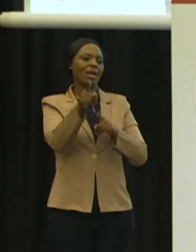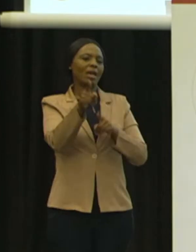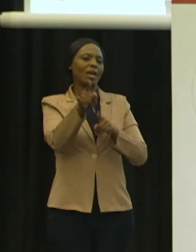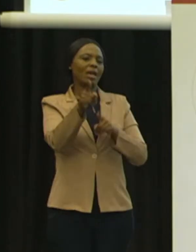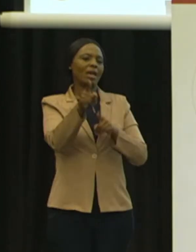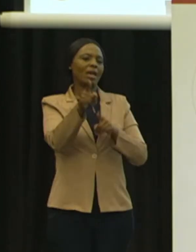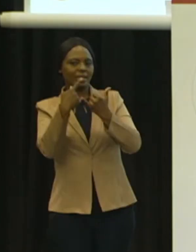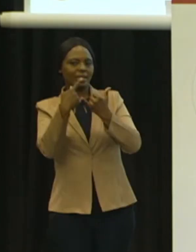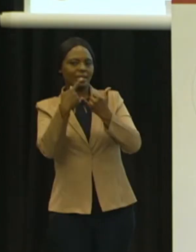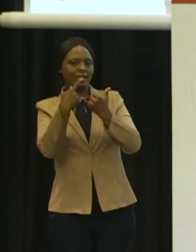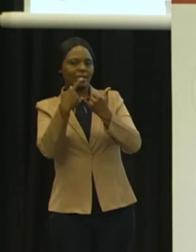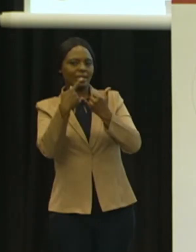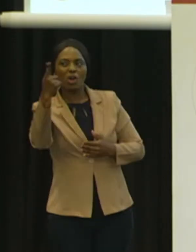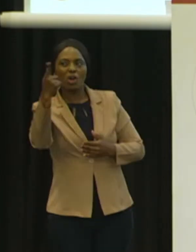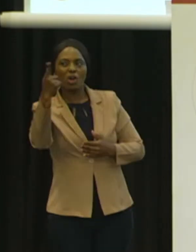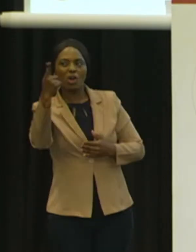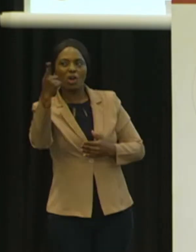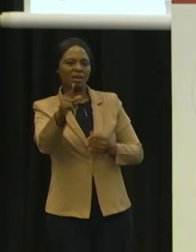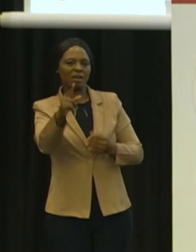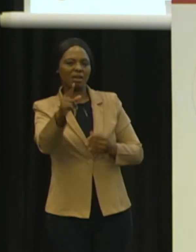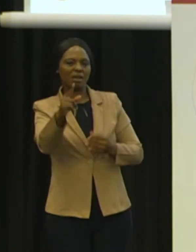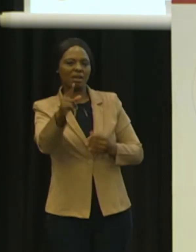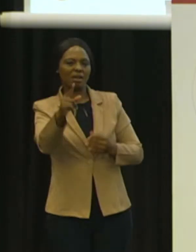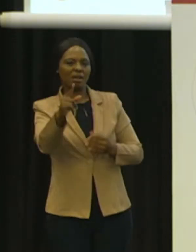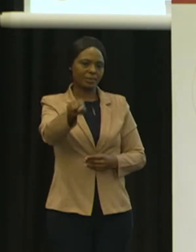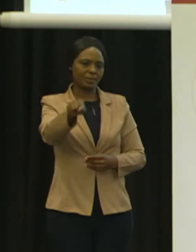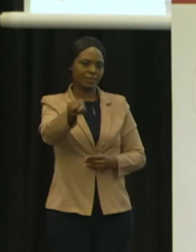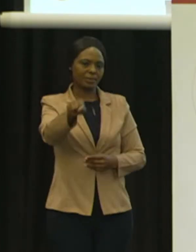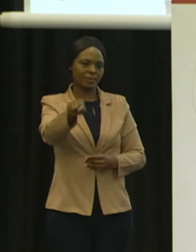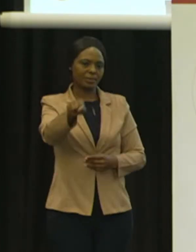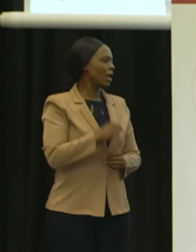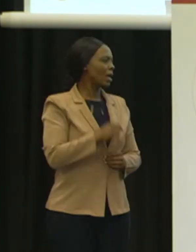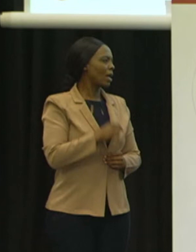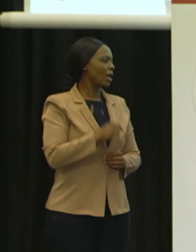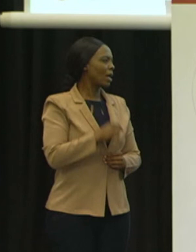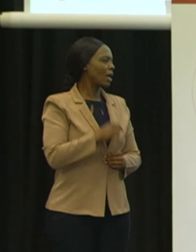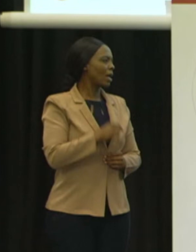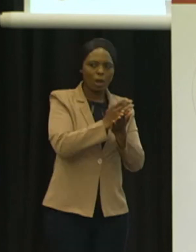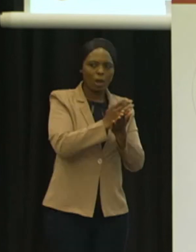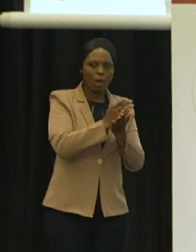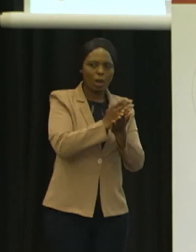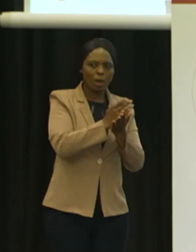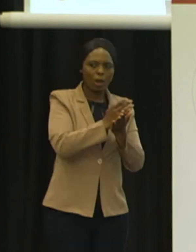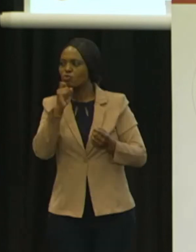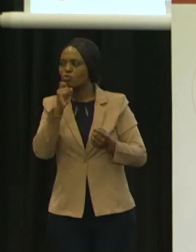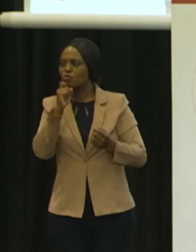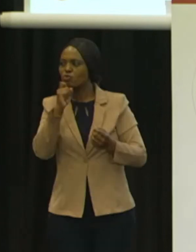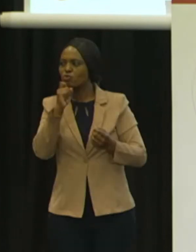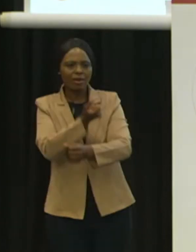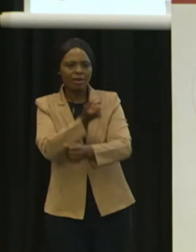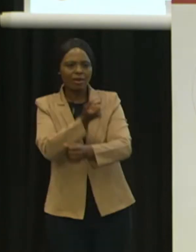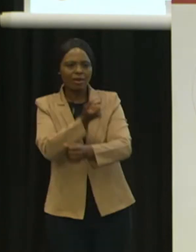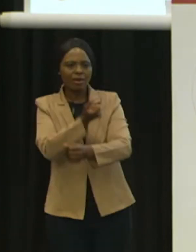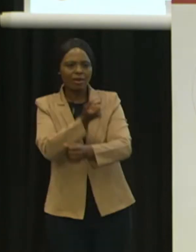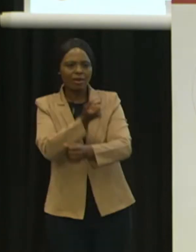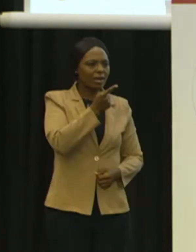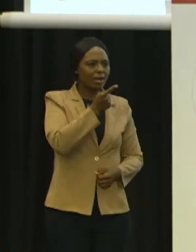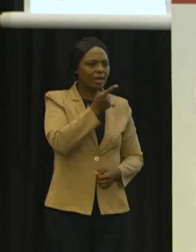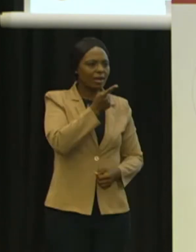I think I'm not sure about those who were in that room around people who use drugs. I thought the answer was a bit